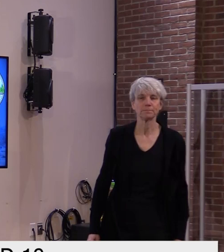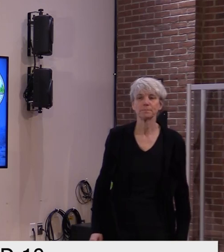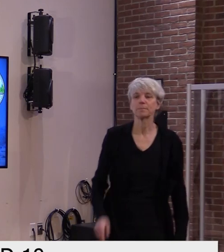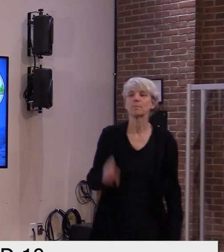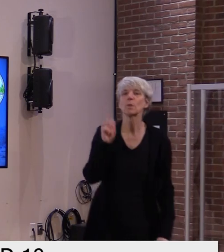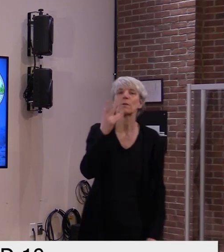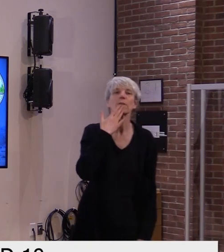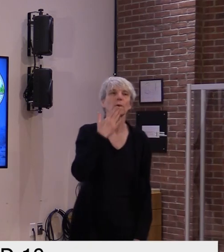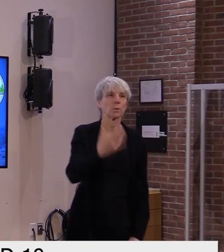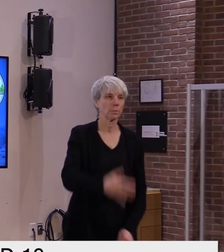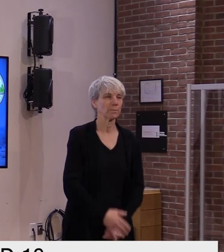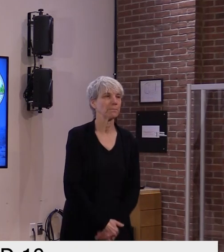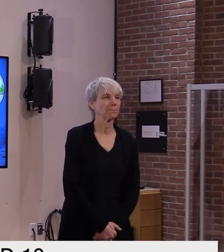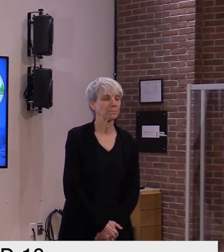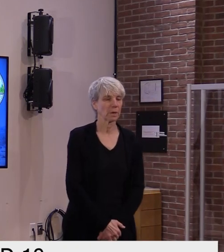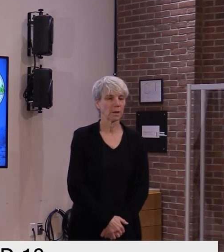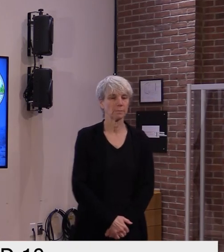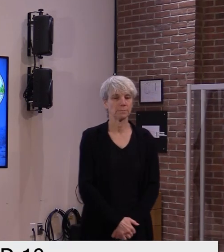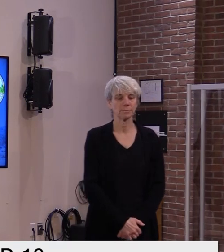Okay, thank you very much.